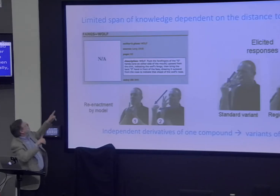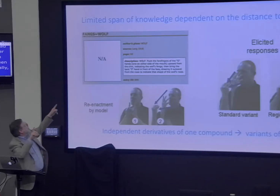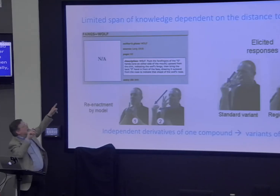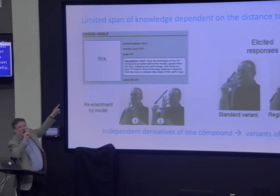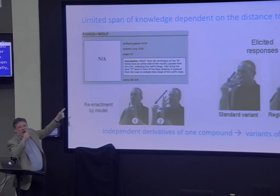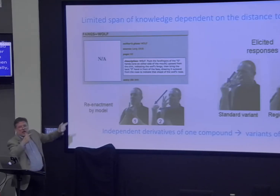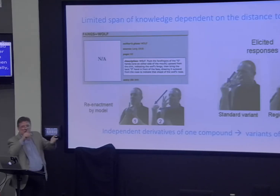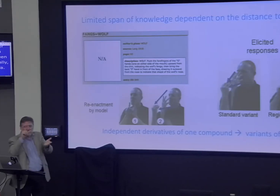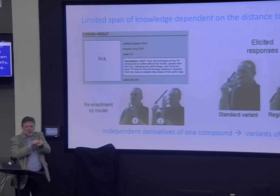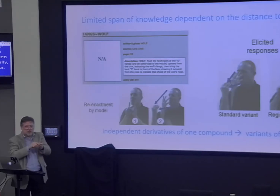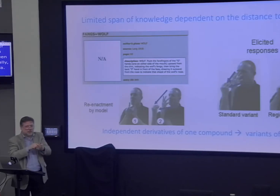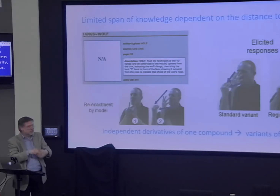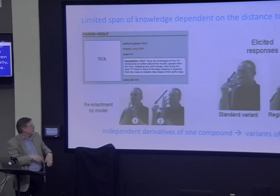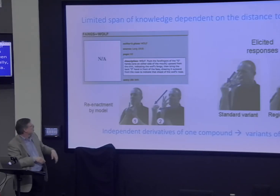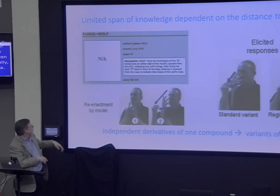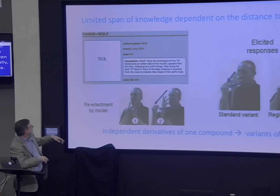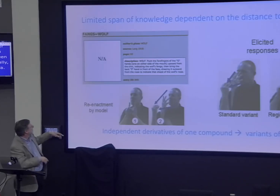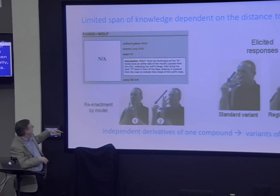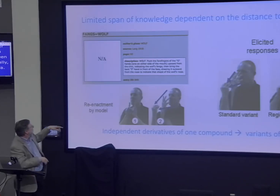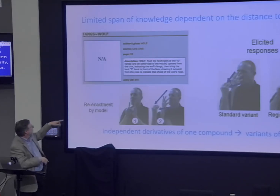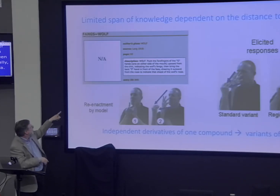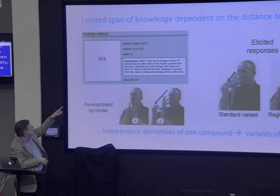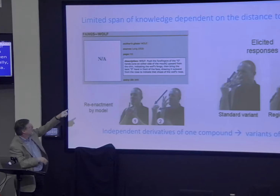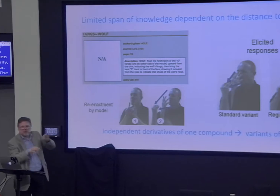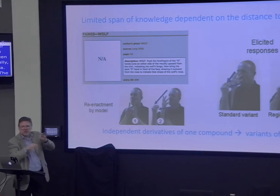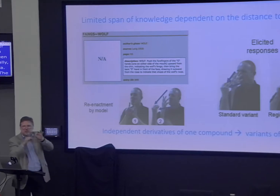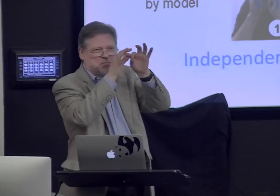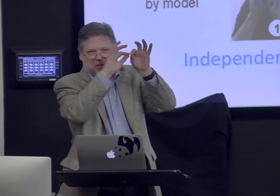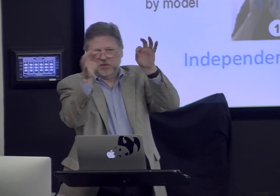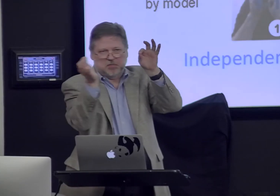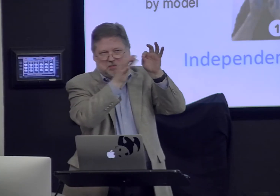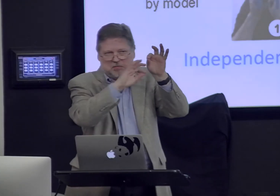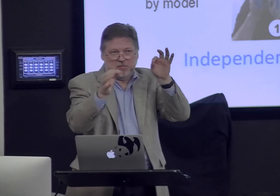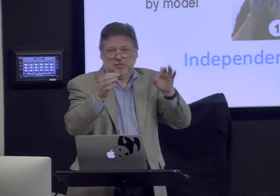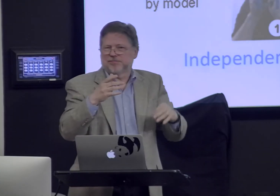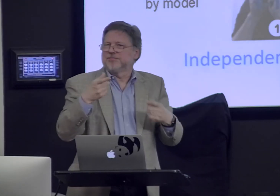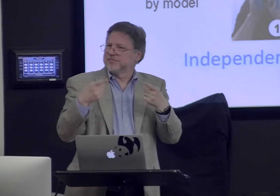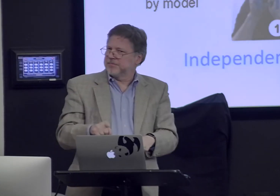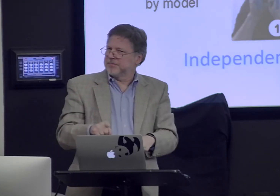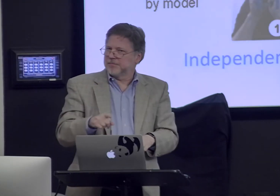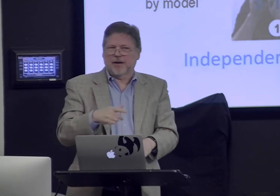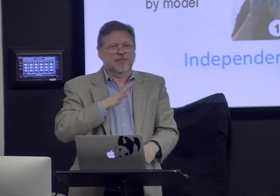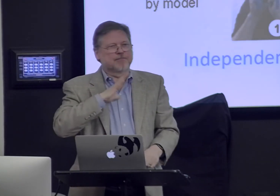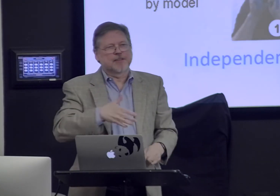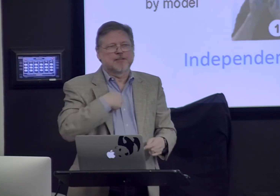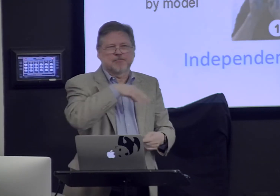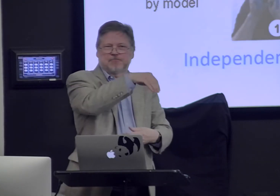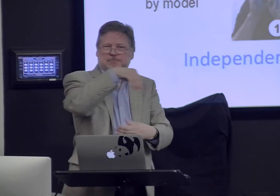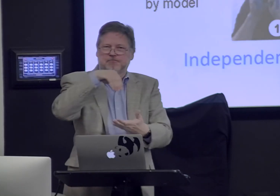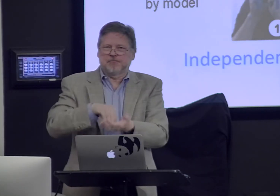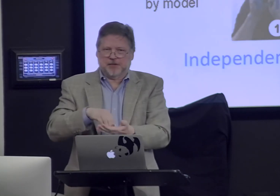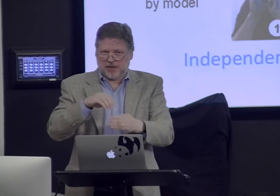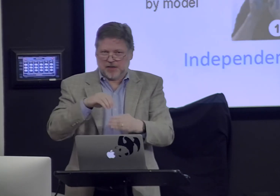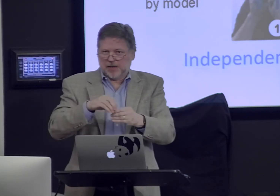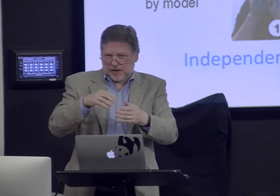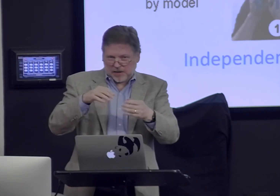example. The entry from Long's 1918 publication for wolf is described as making